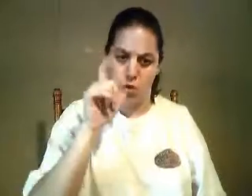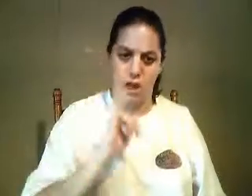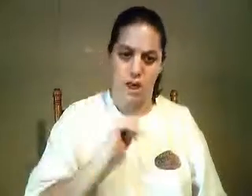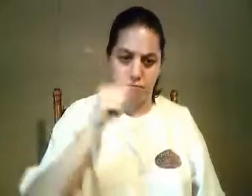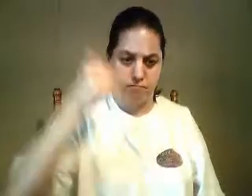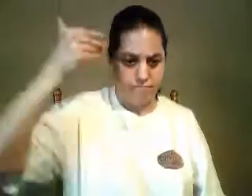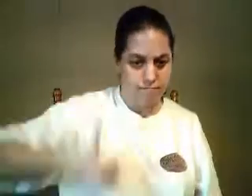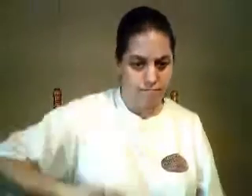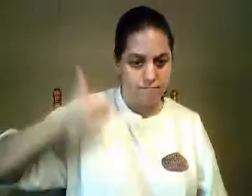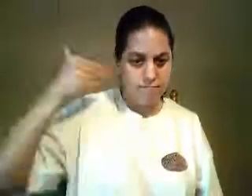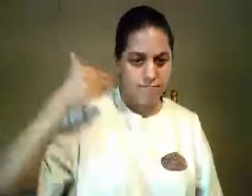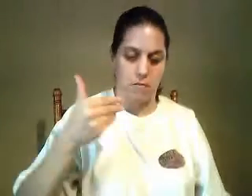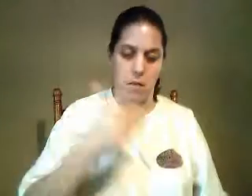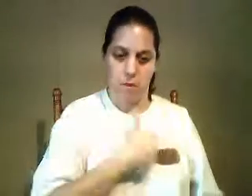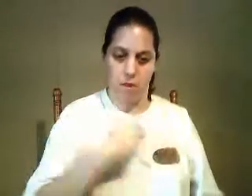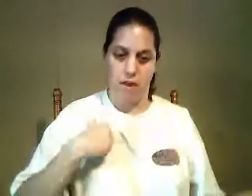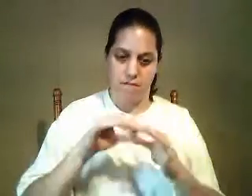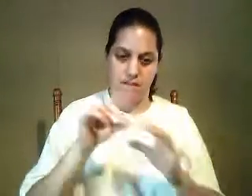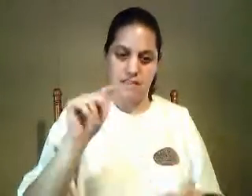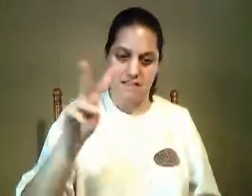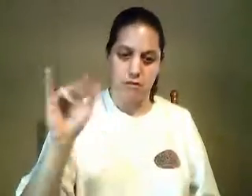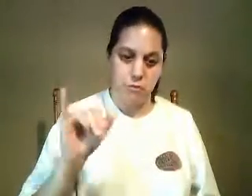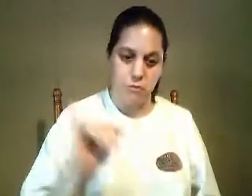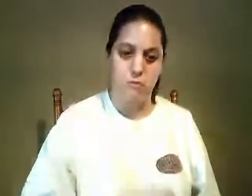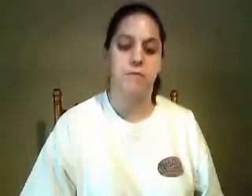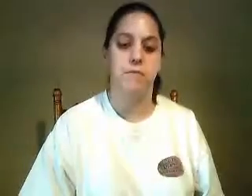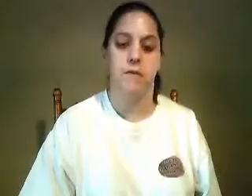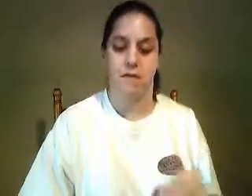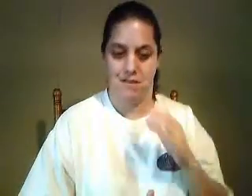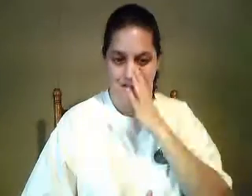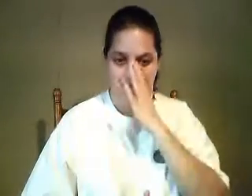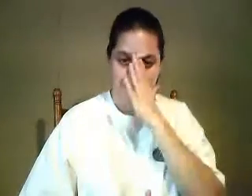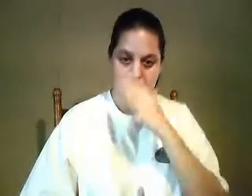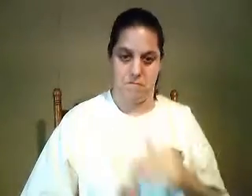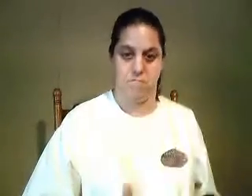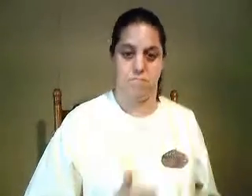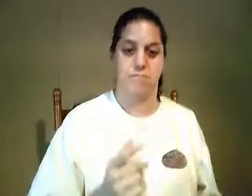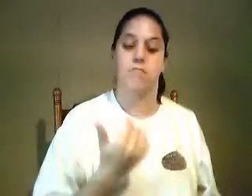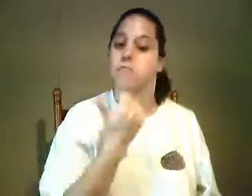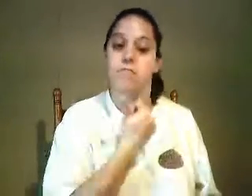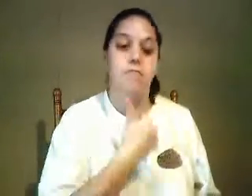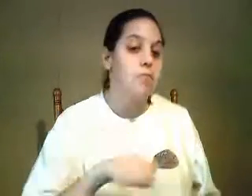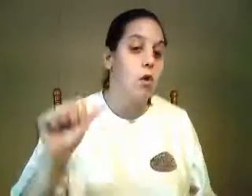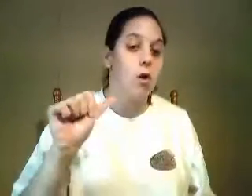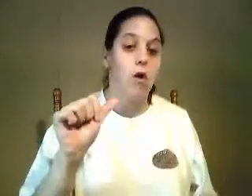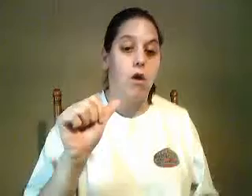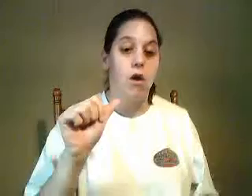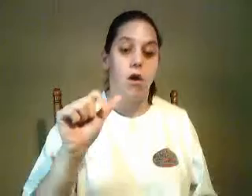on a time. But we can change, Turtle, or make them back to it. So, perhaps we need to change